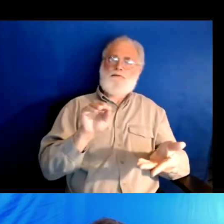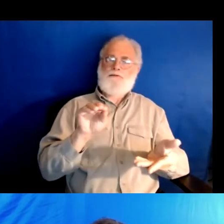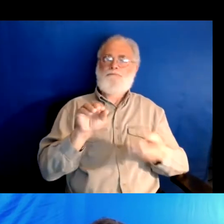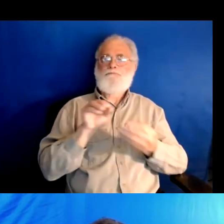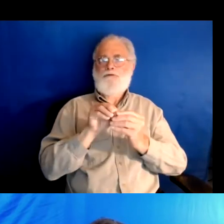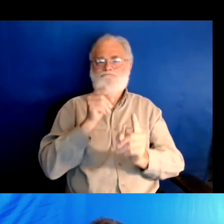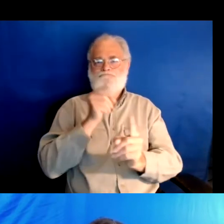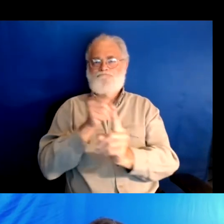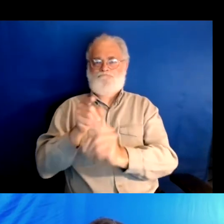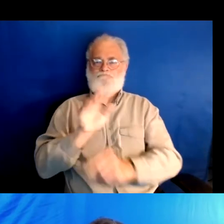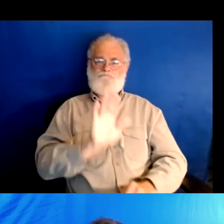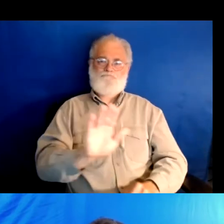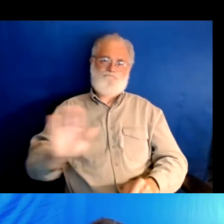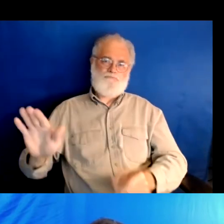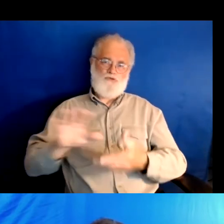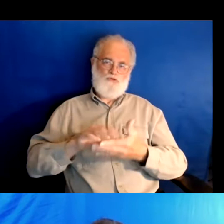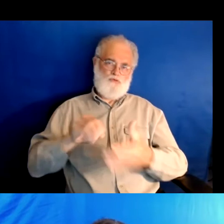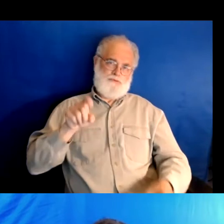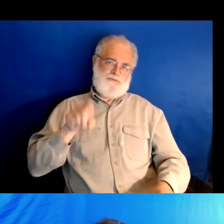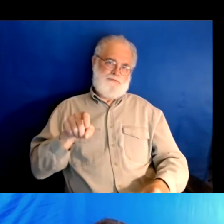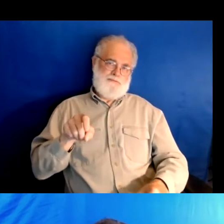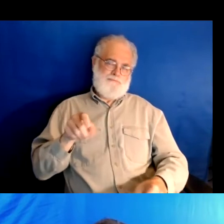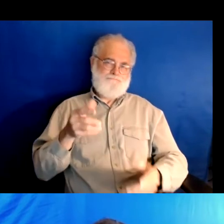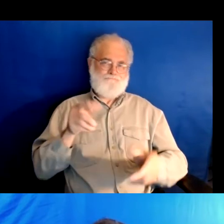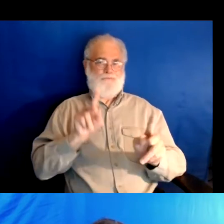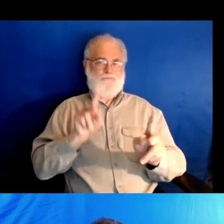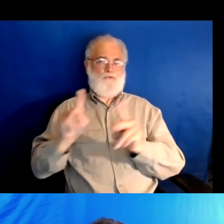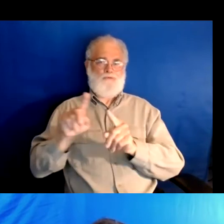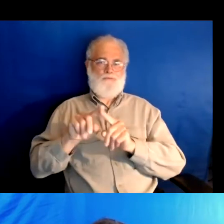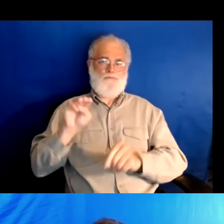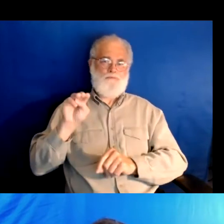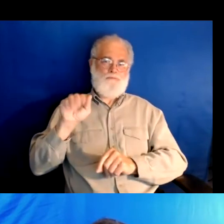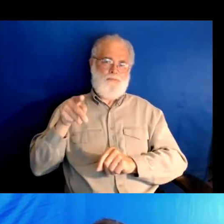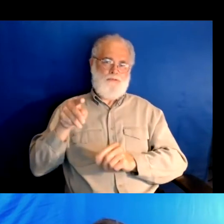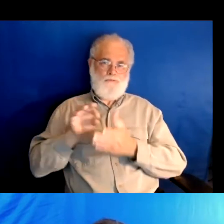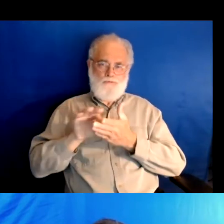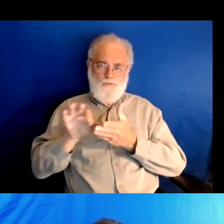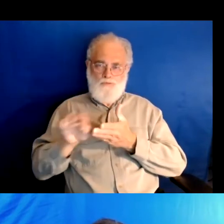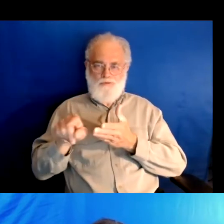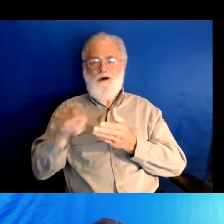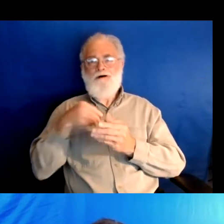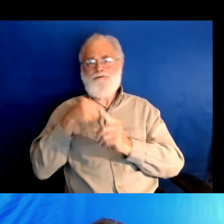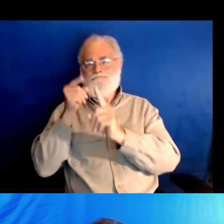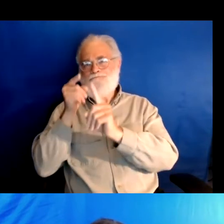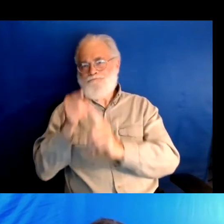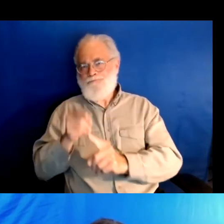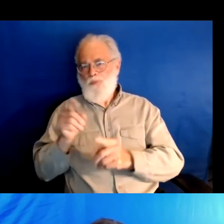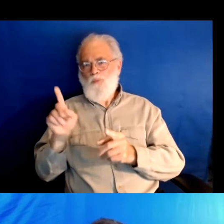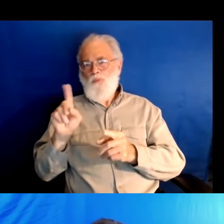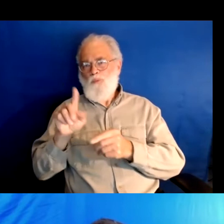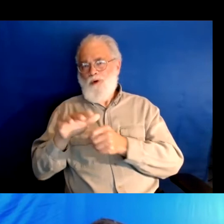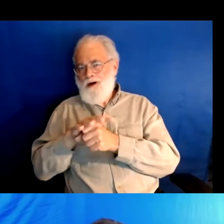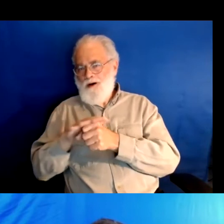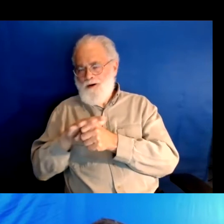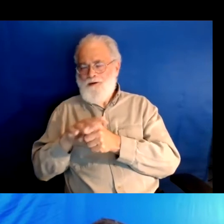IXL can go in addition and more targeted to what the students need in accordance with their